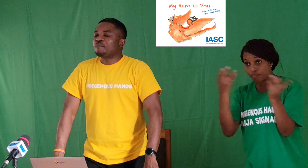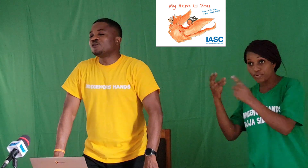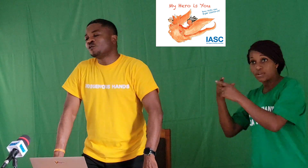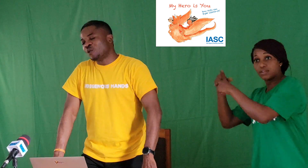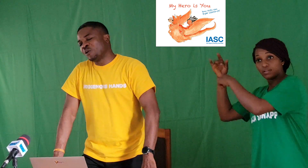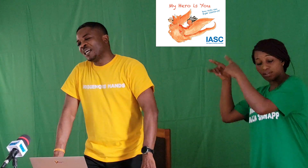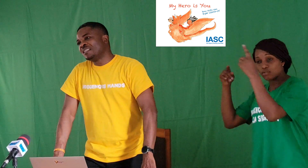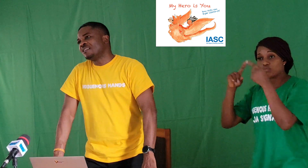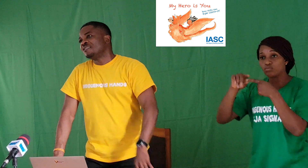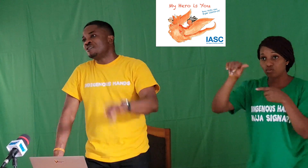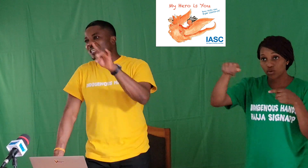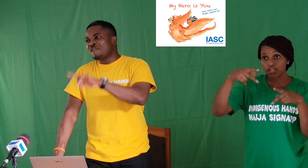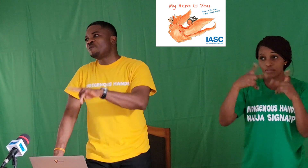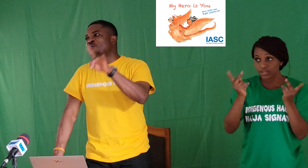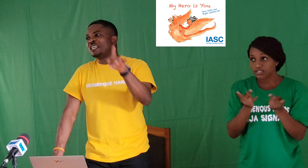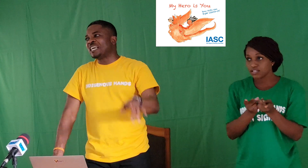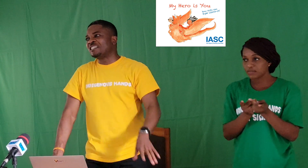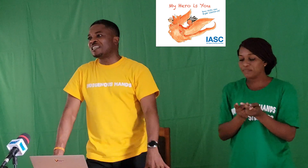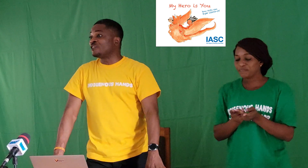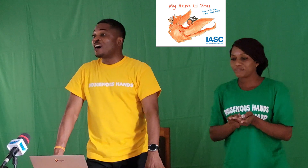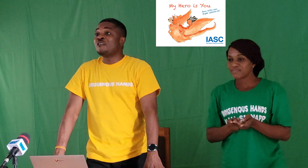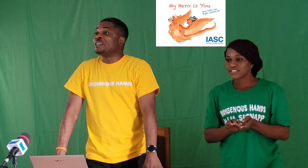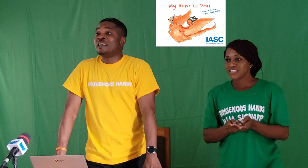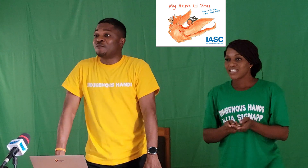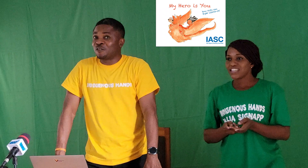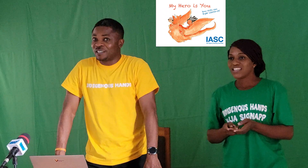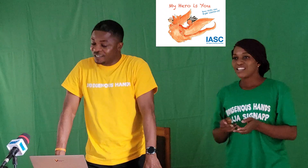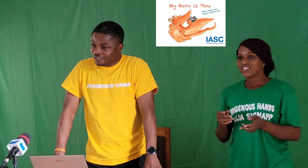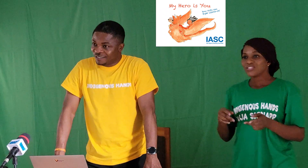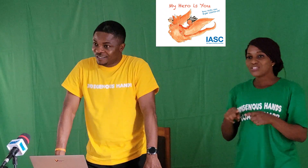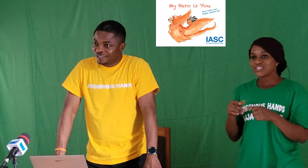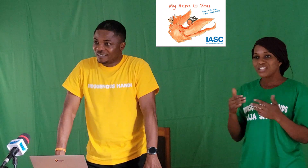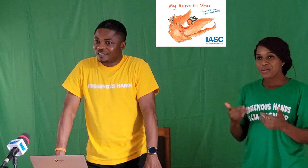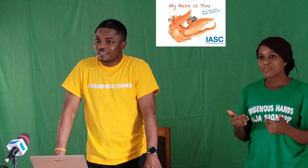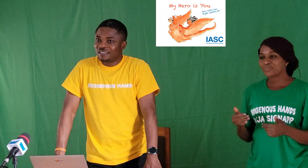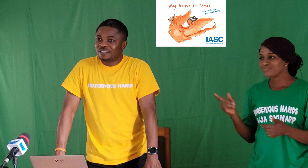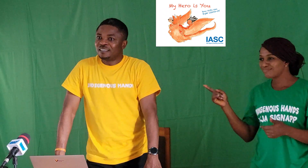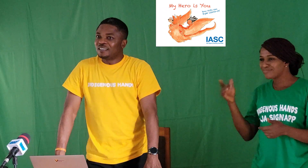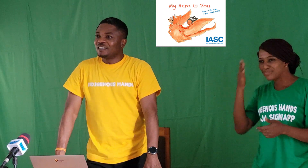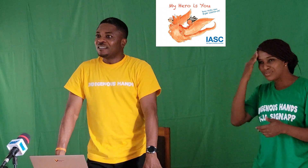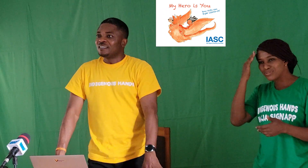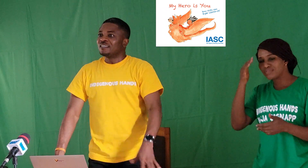I happen to know that deaf people in Nigeria don't have a name for it.